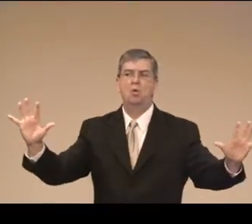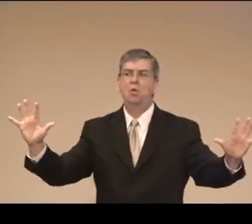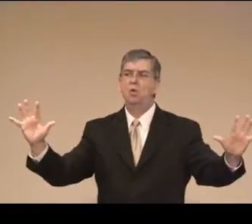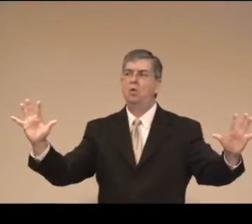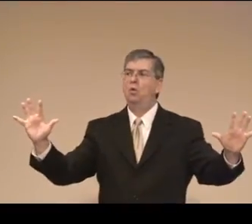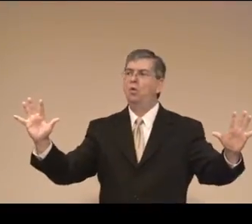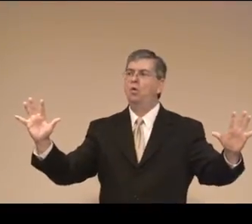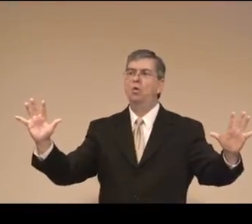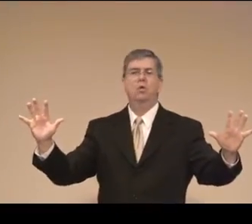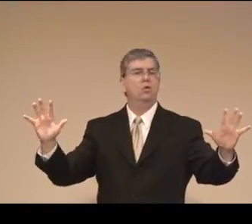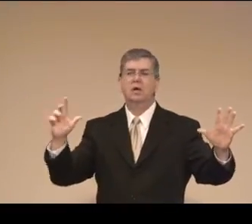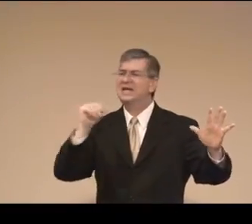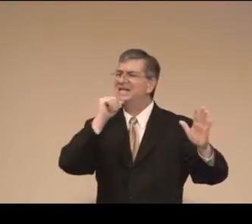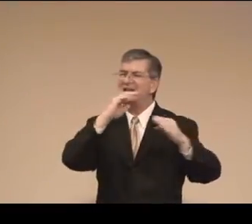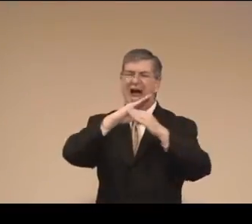no! It's not